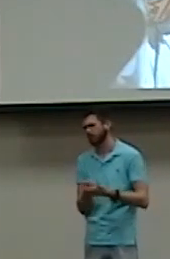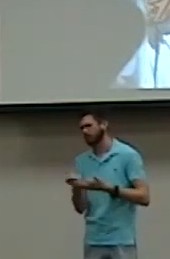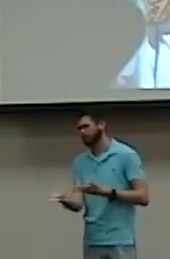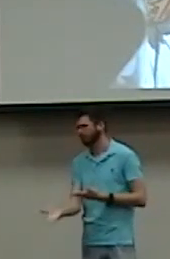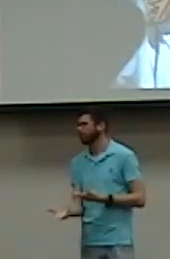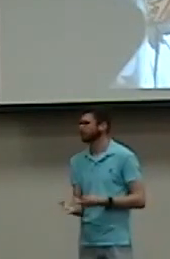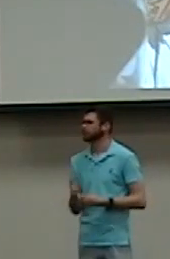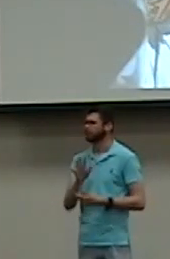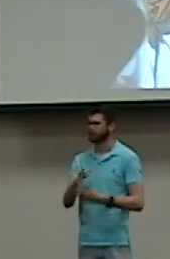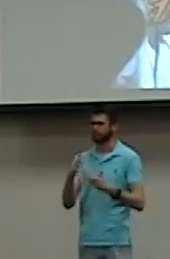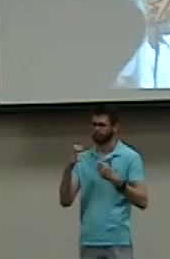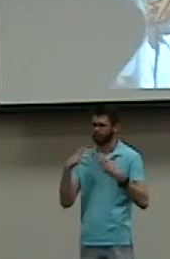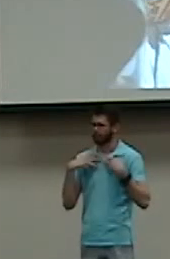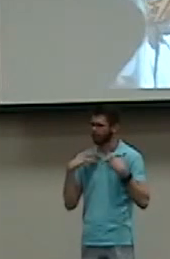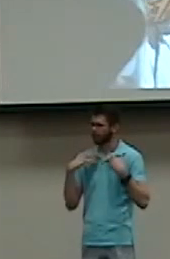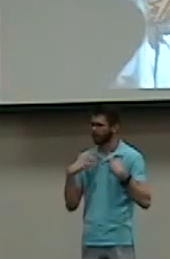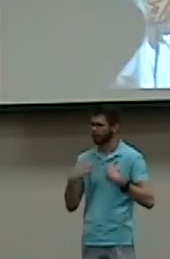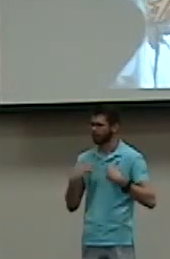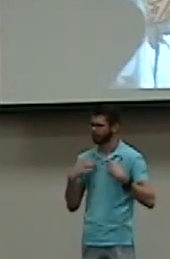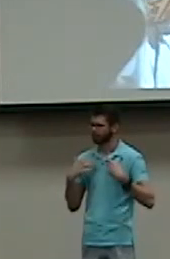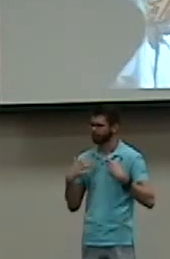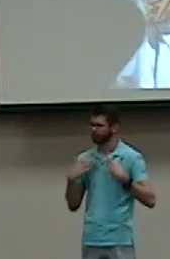worse.